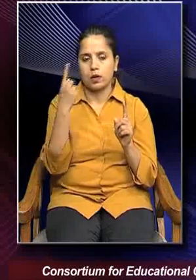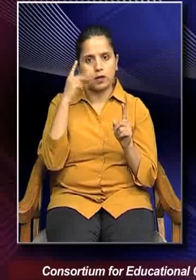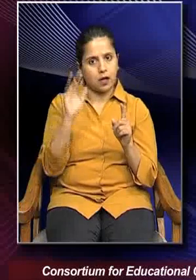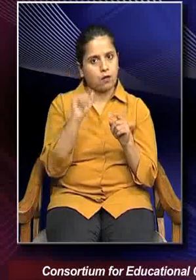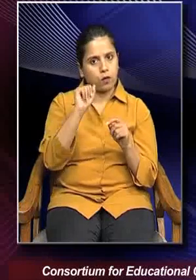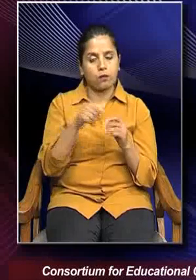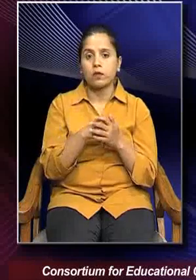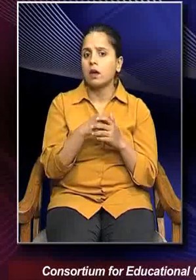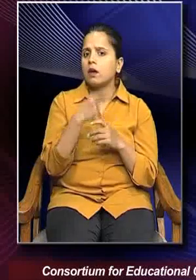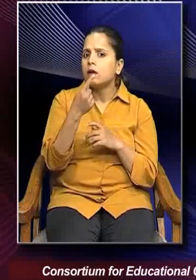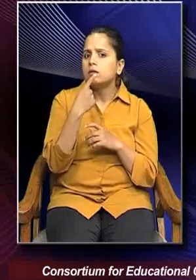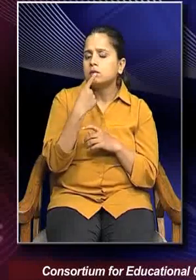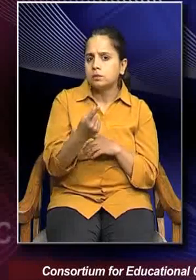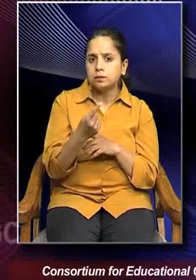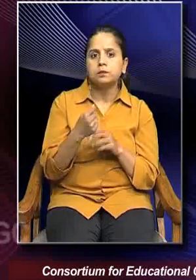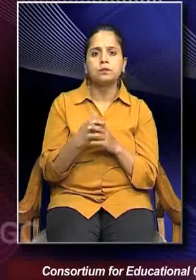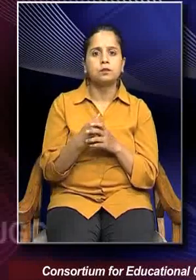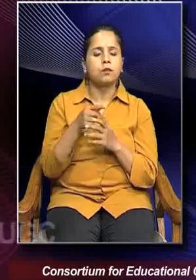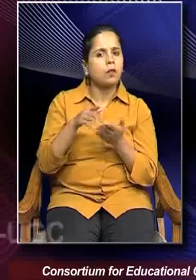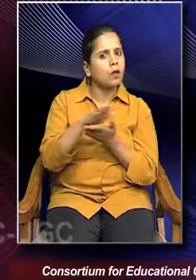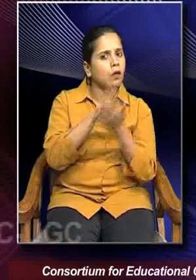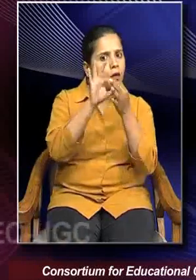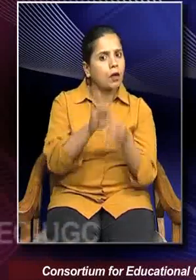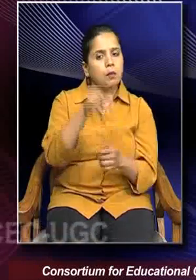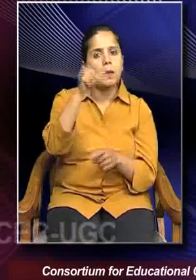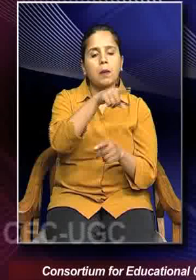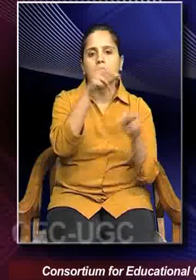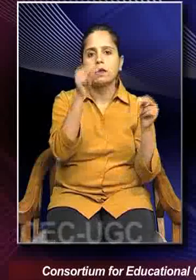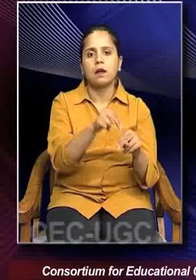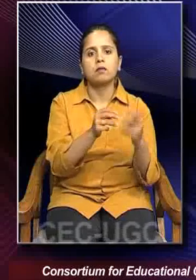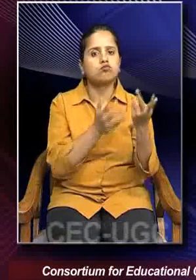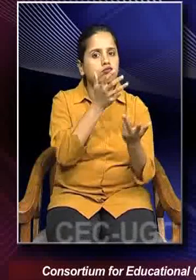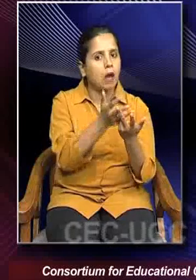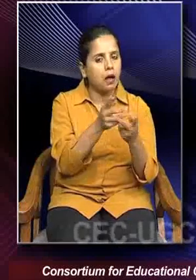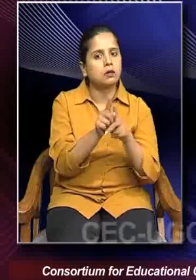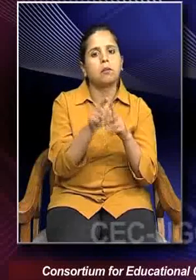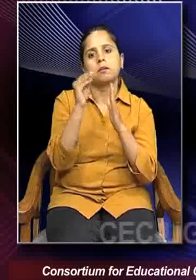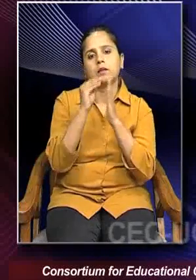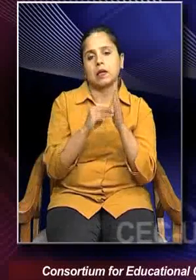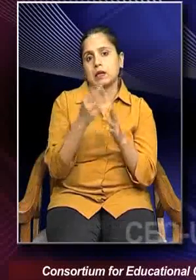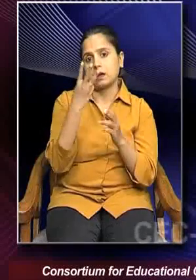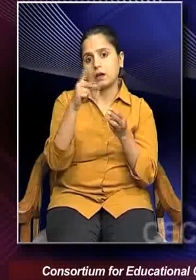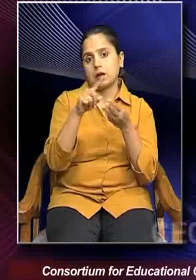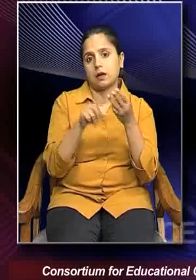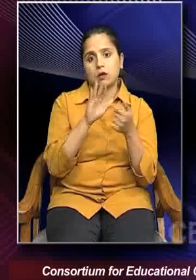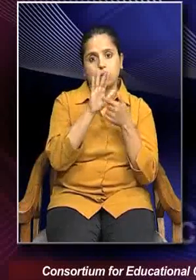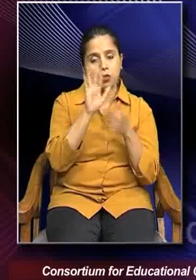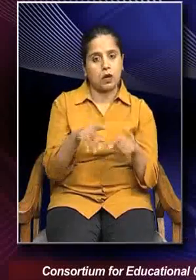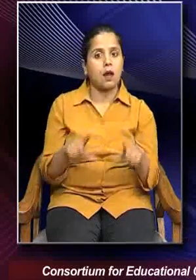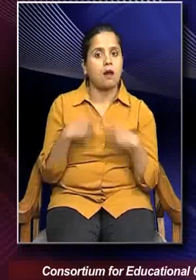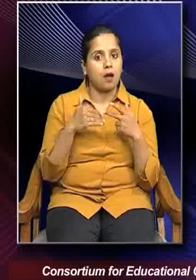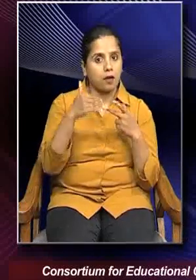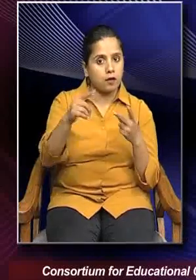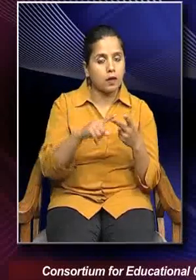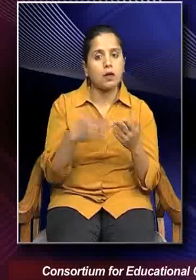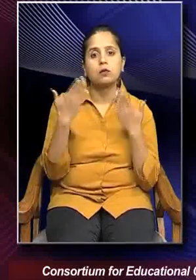So it basically based on the people needs. So there are 3 indicators: life expectancy, literacy,